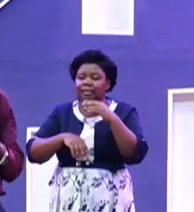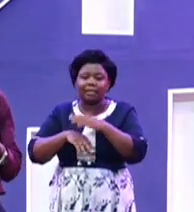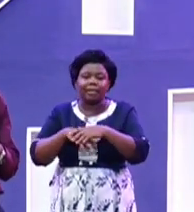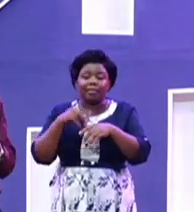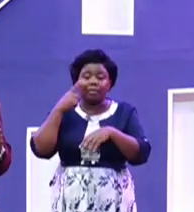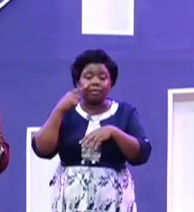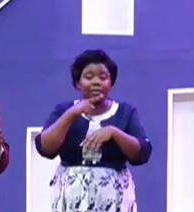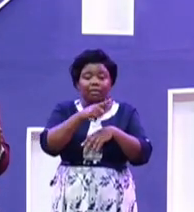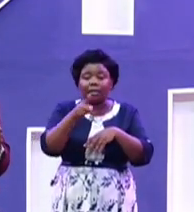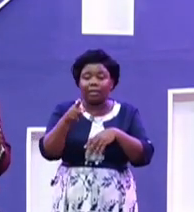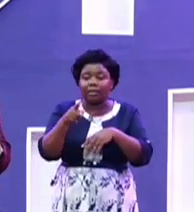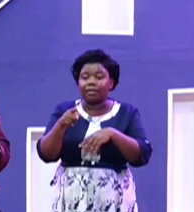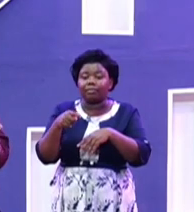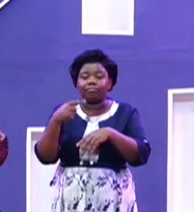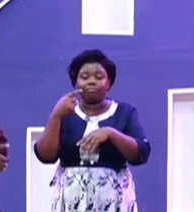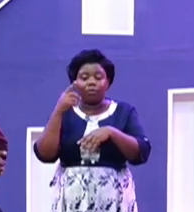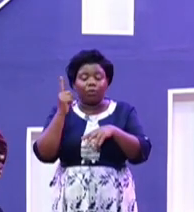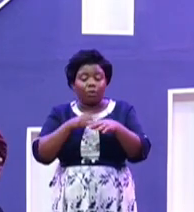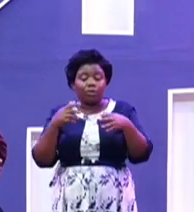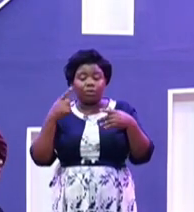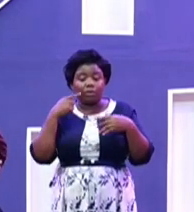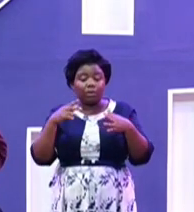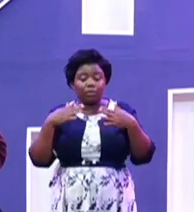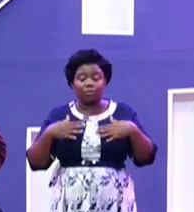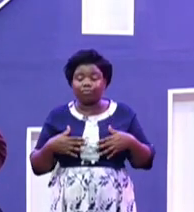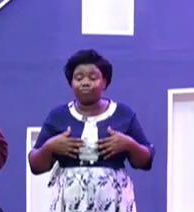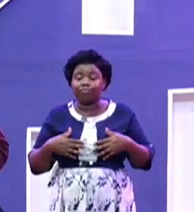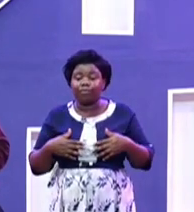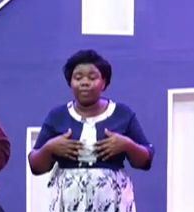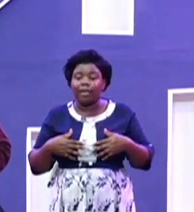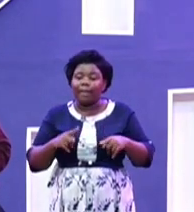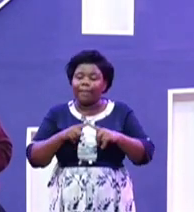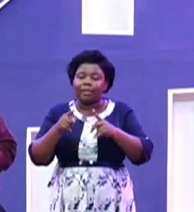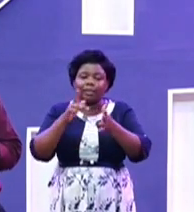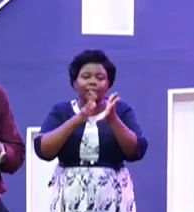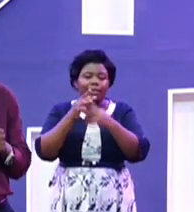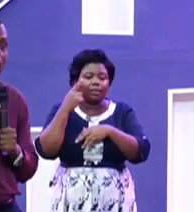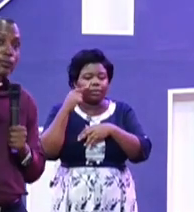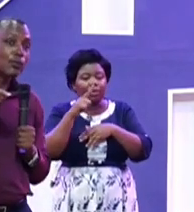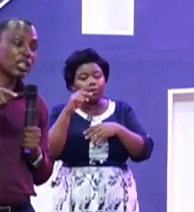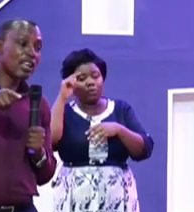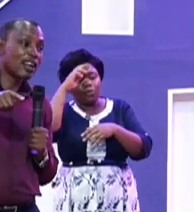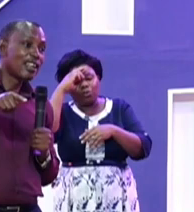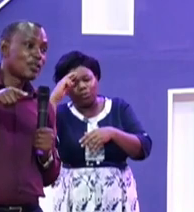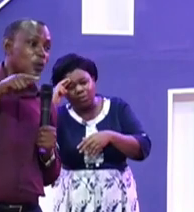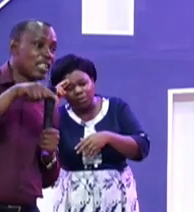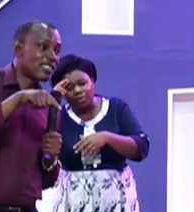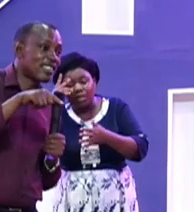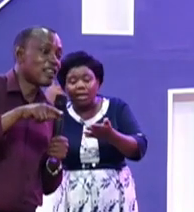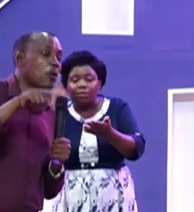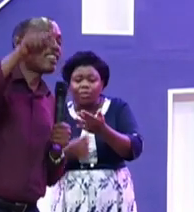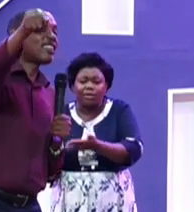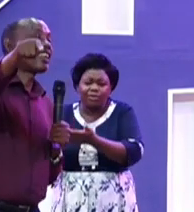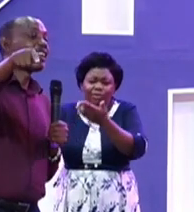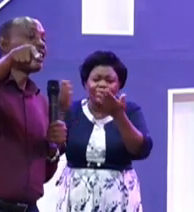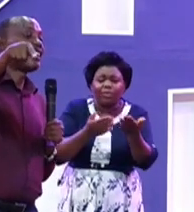tukyamuka n'ekyolabye ku ngulu naye Yesu atunuulira motive ekikuvuga okola ekyo ate n'atunuulira kyoleese